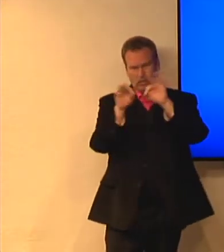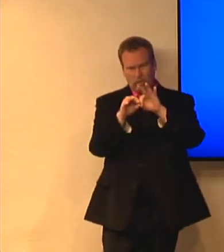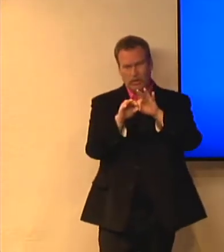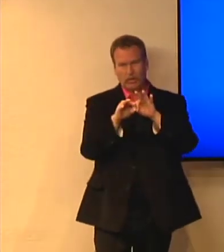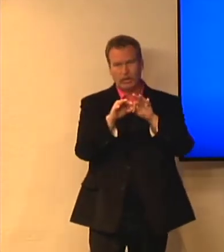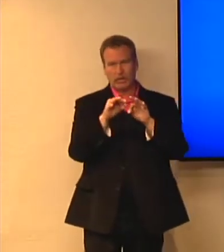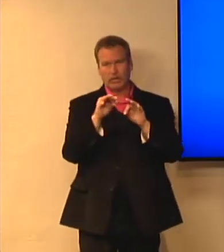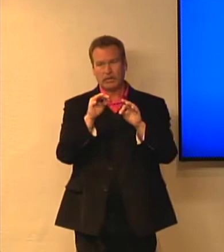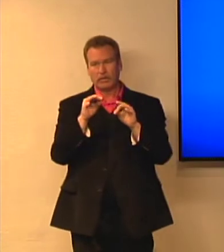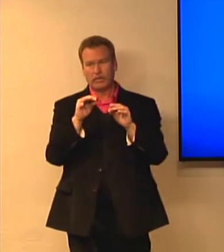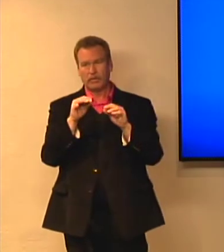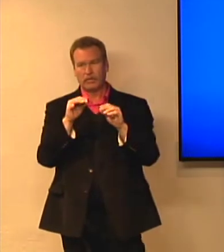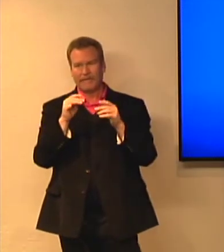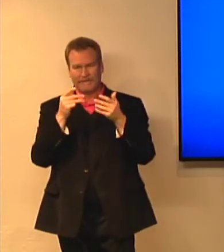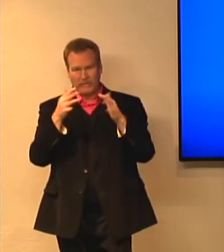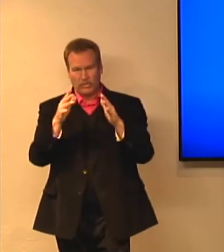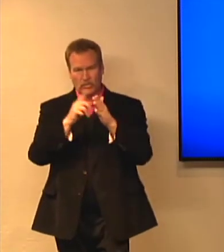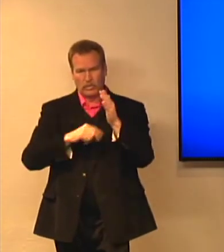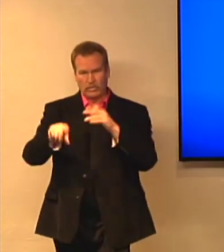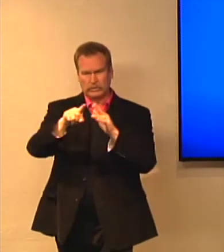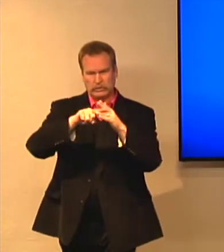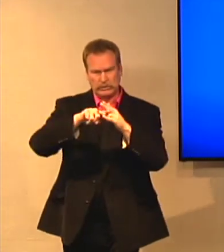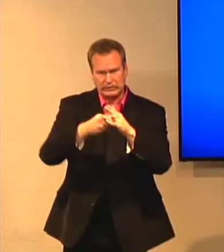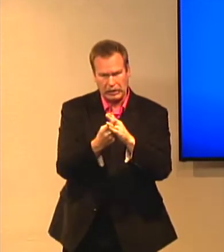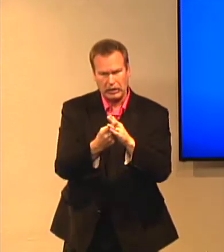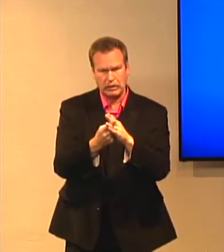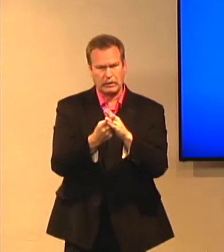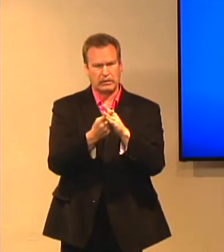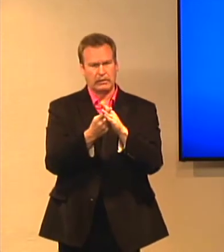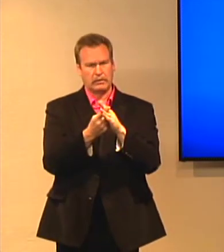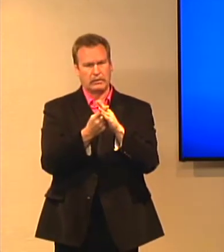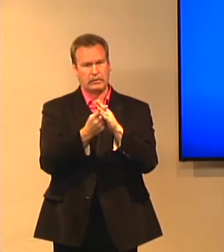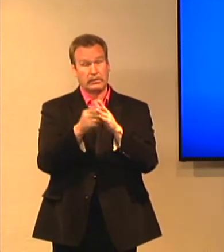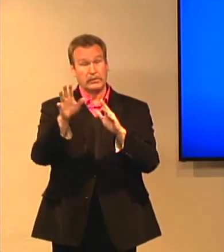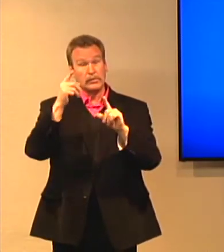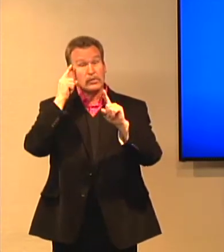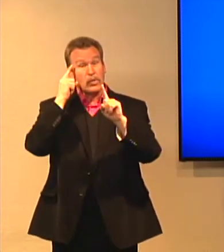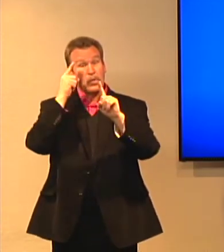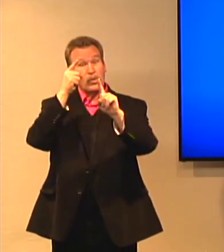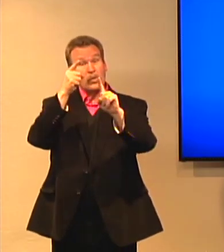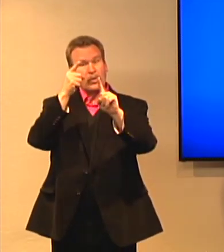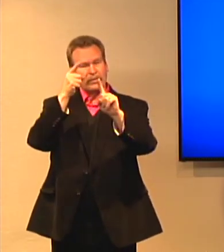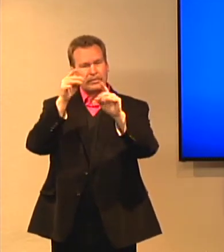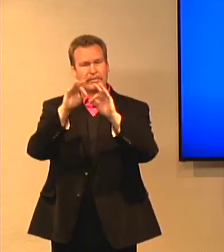So my three key points on how to finish well, finishing what you start.